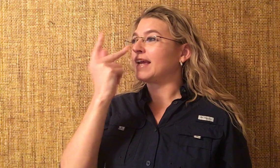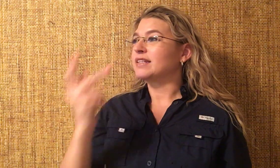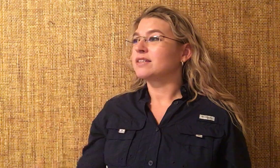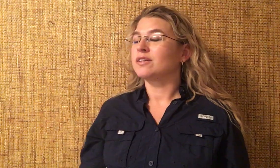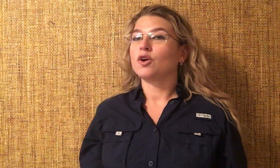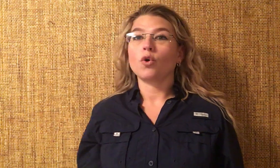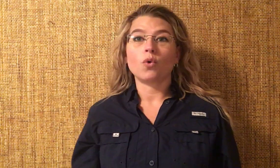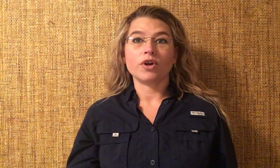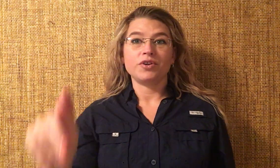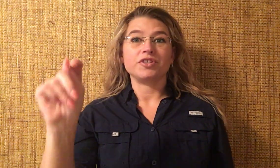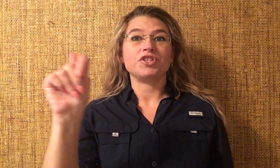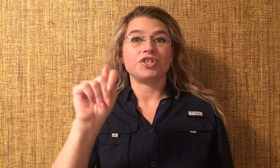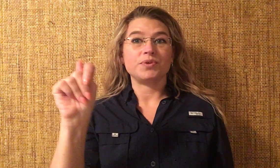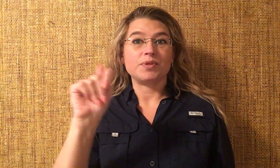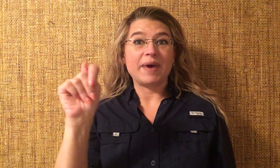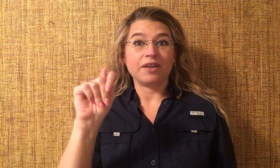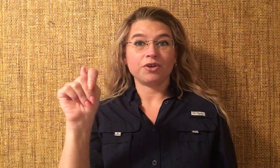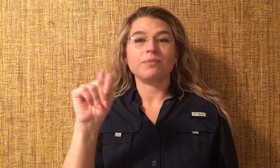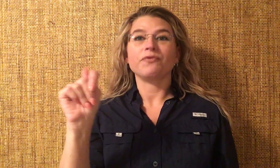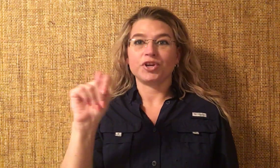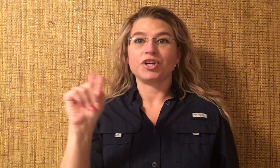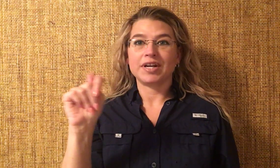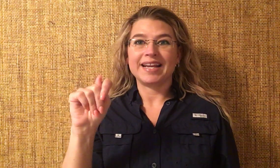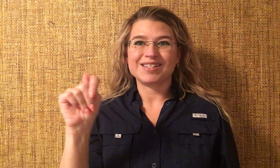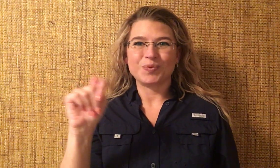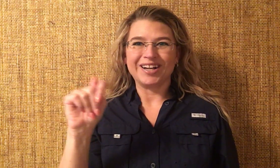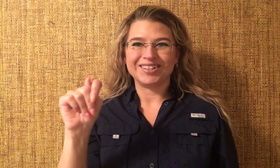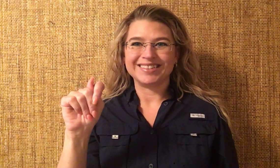Urinate. Or you can just use bathroom for urinate as well.